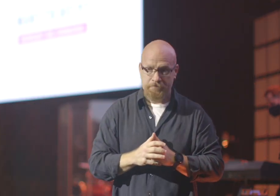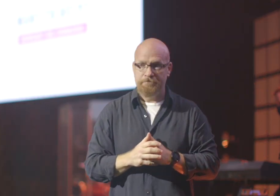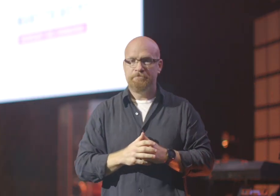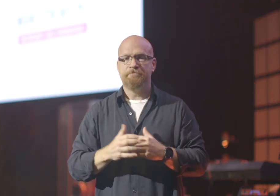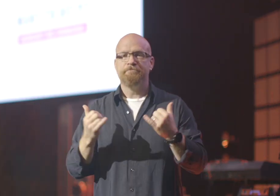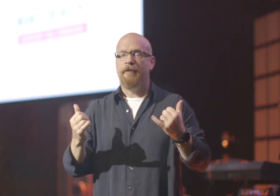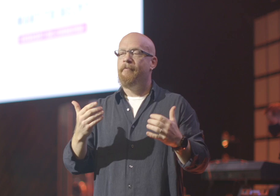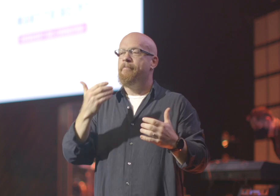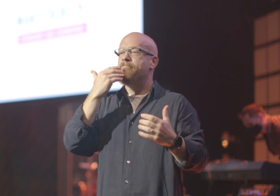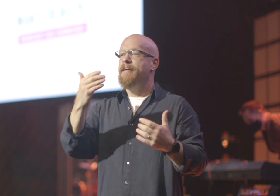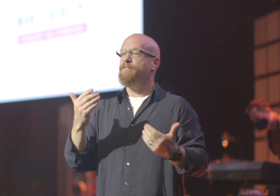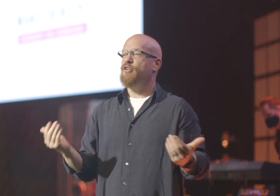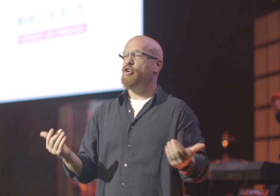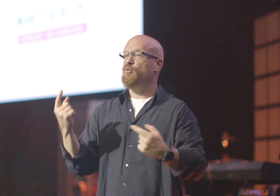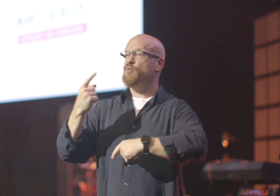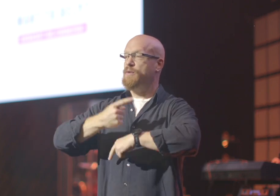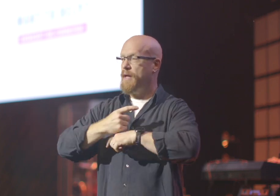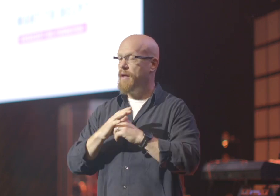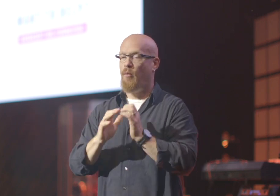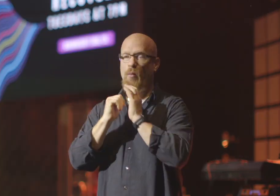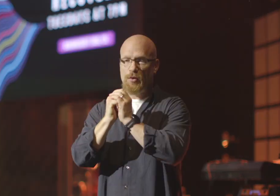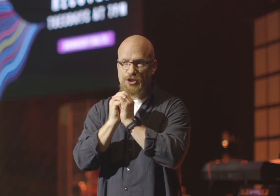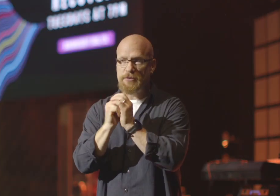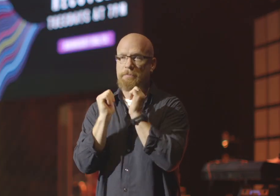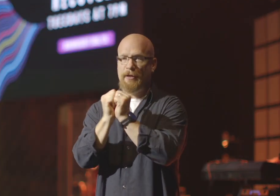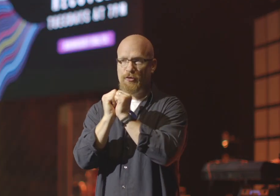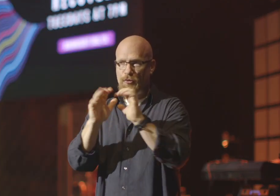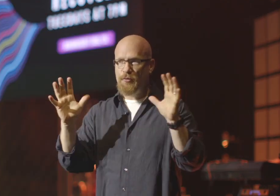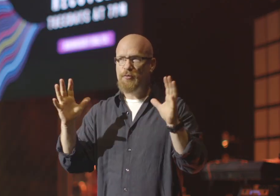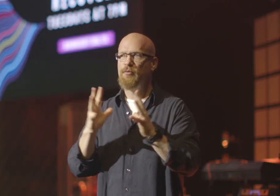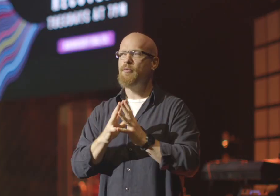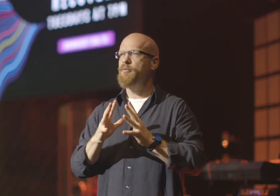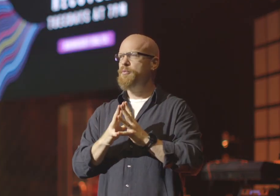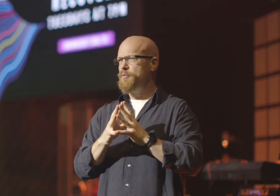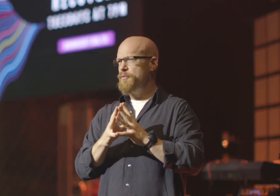Thanks so much for being with us today, for worshiping with us today.